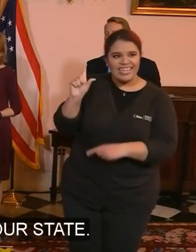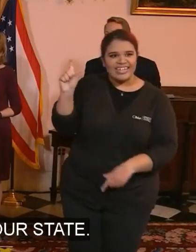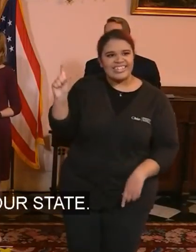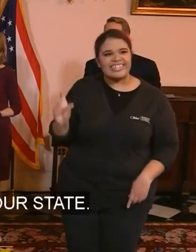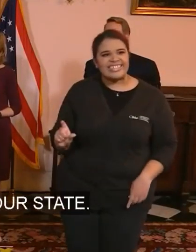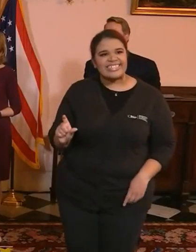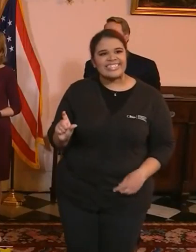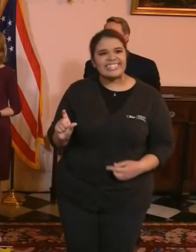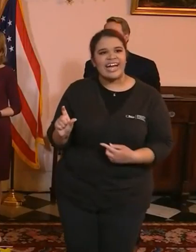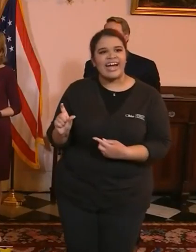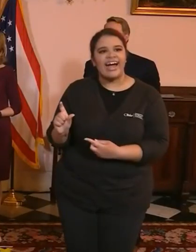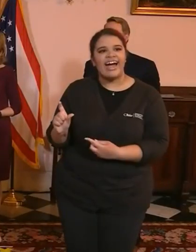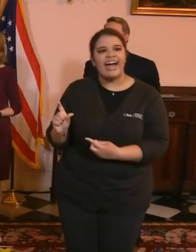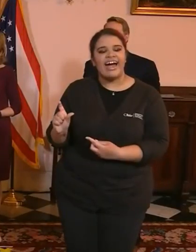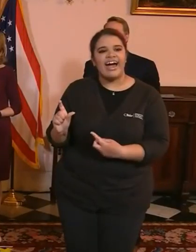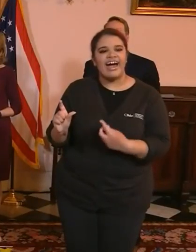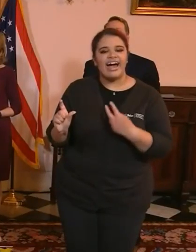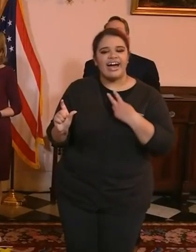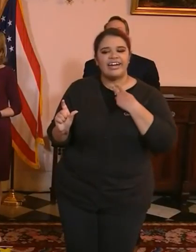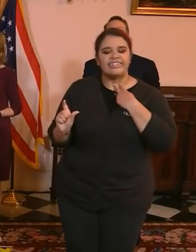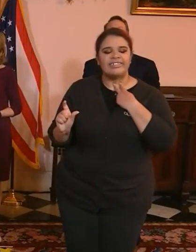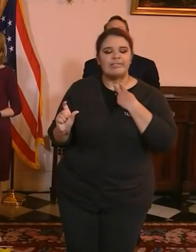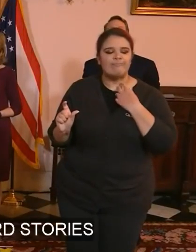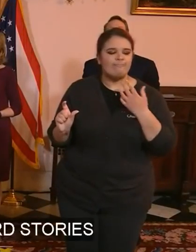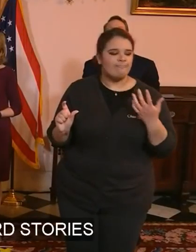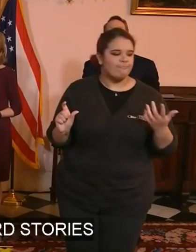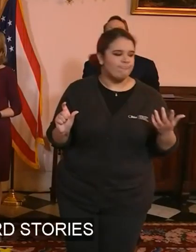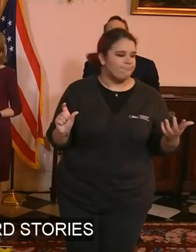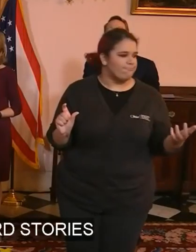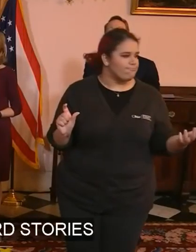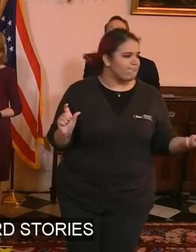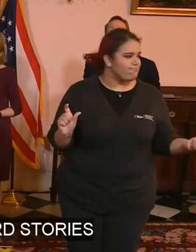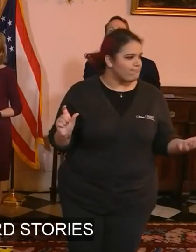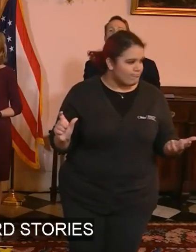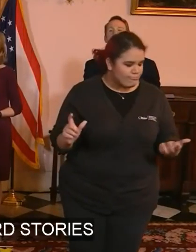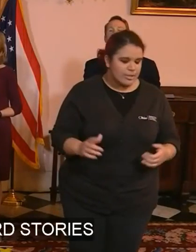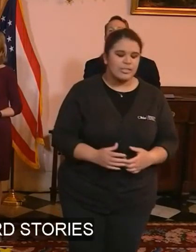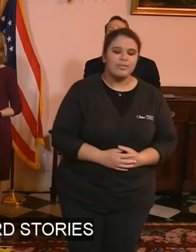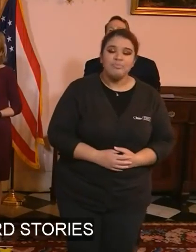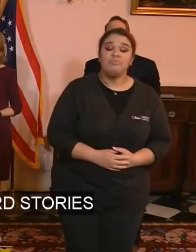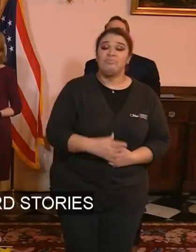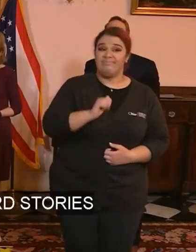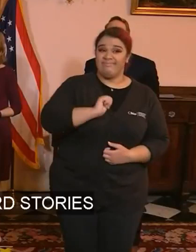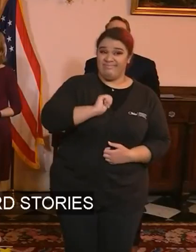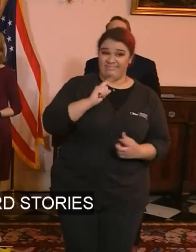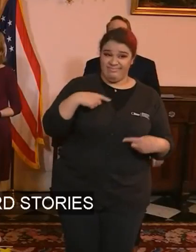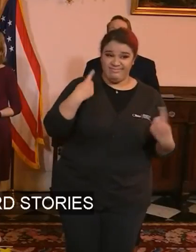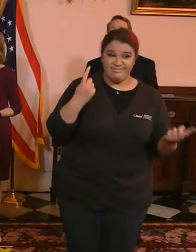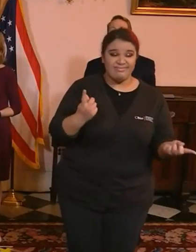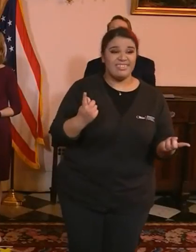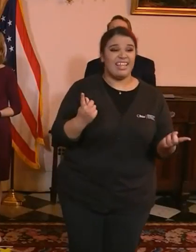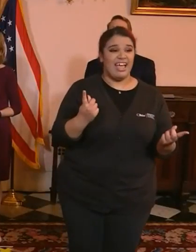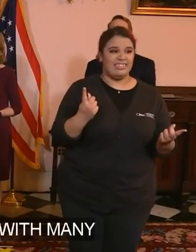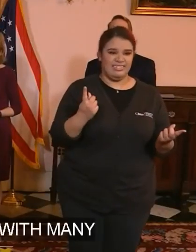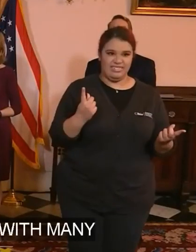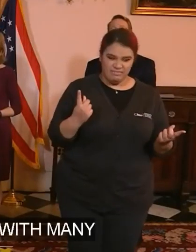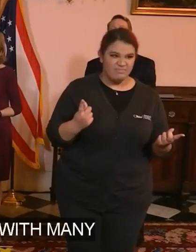truth is, I spoke with many of our hospitals over the last 12 to 24